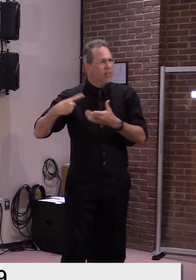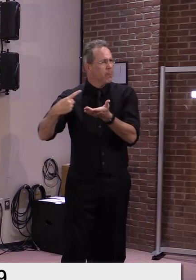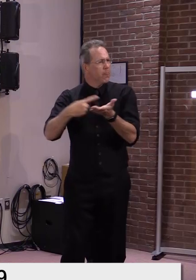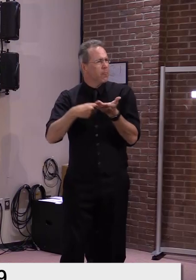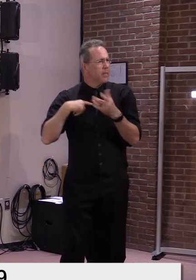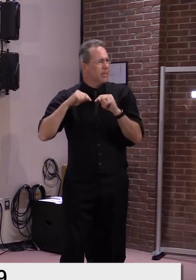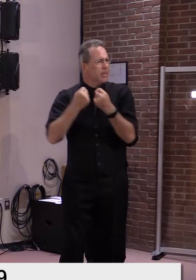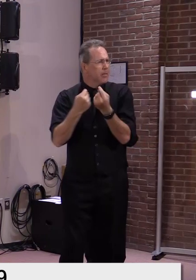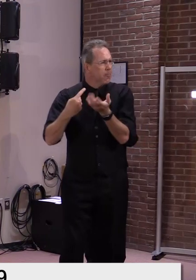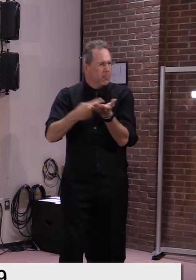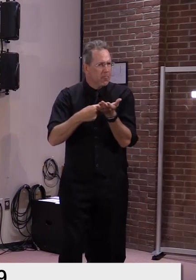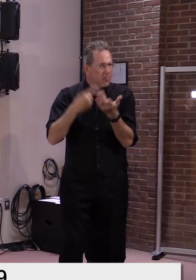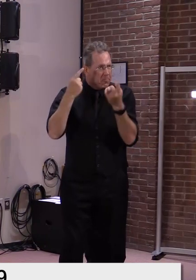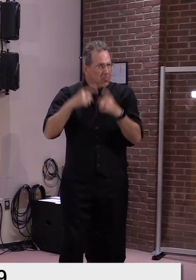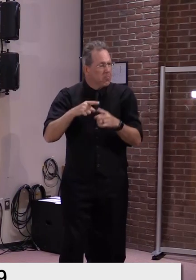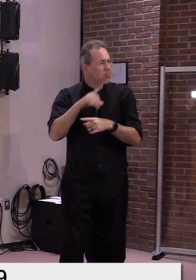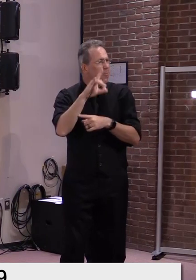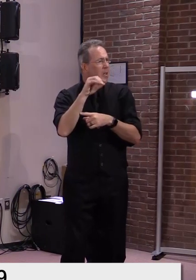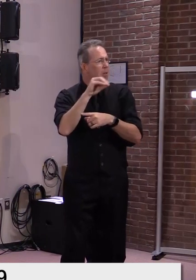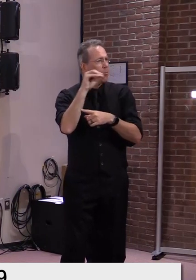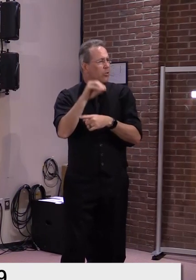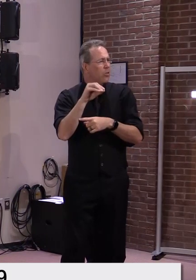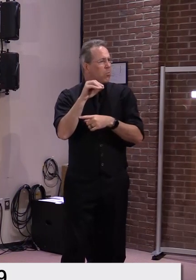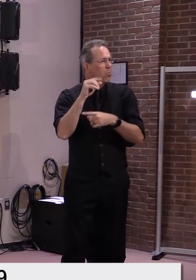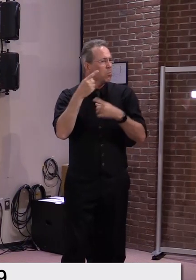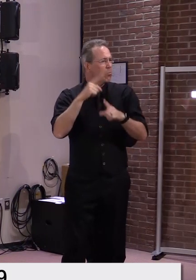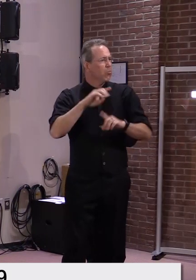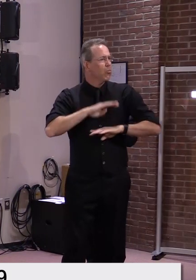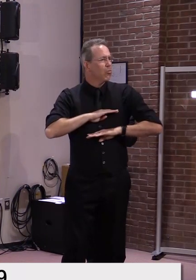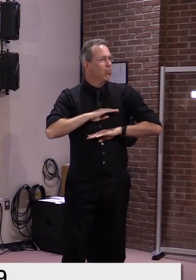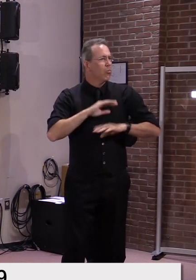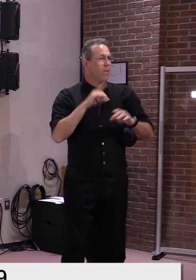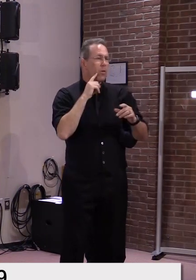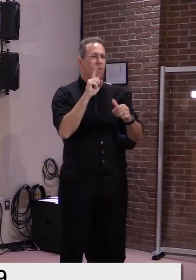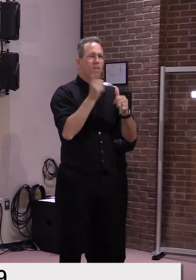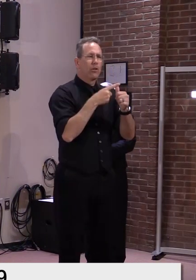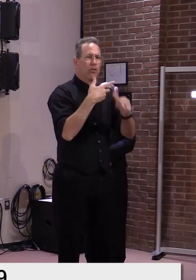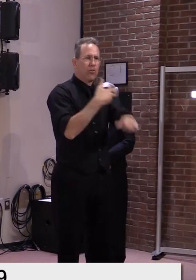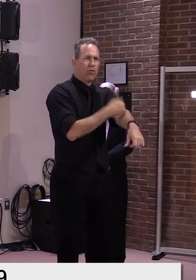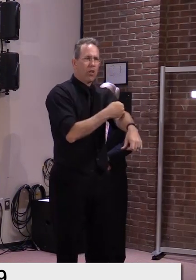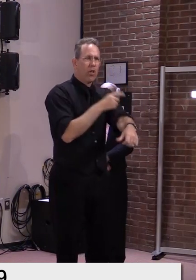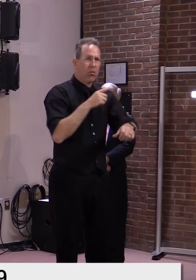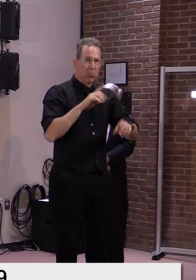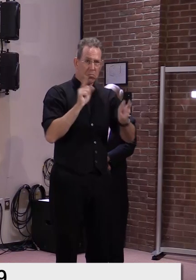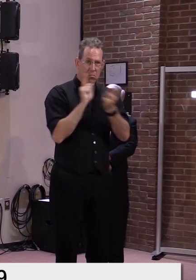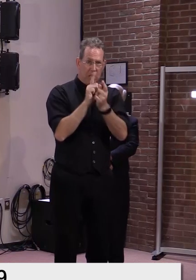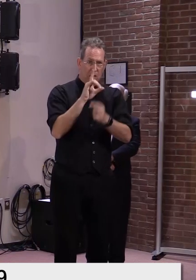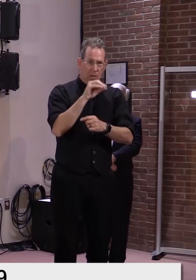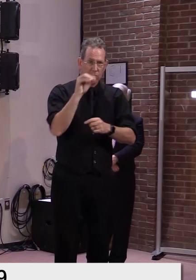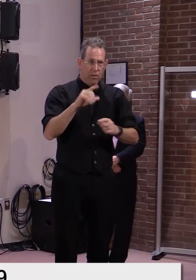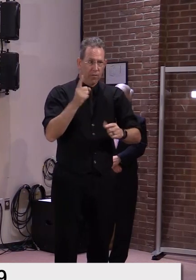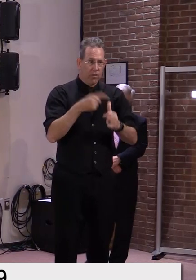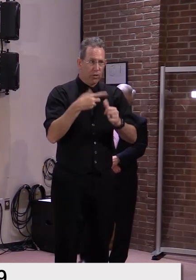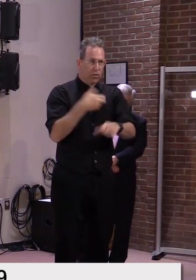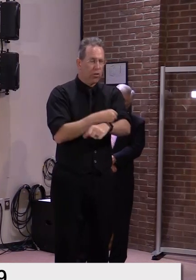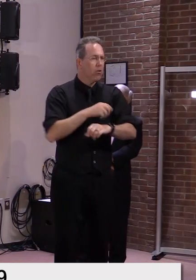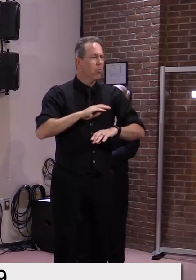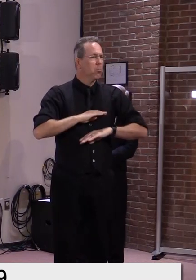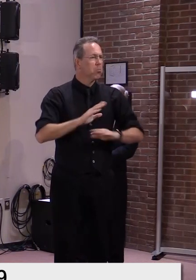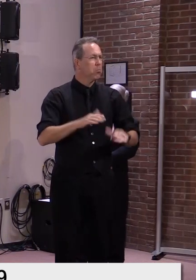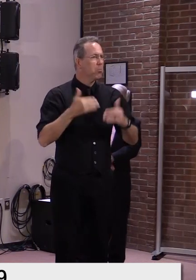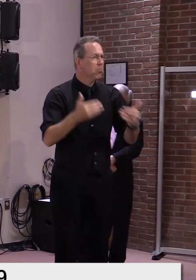the vaccine was appropriate. And that equates to the 80% will equate to just